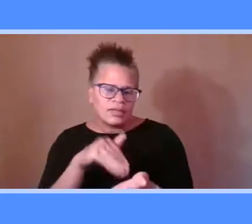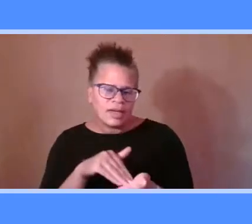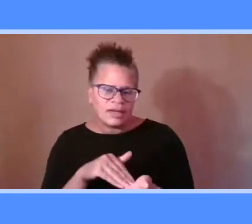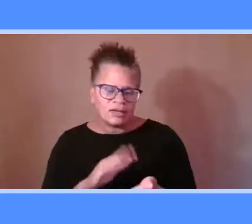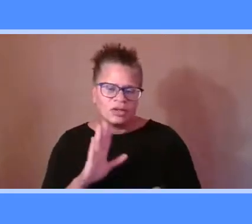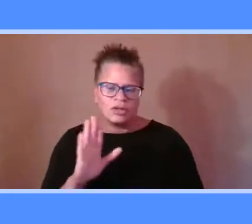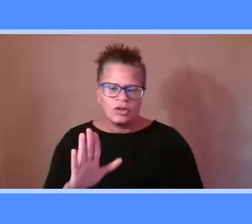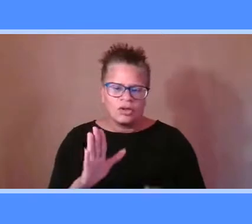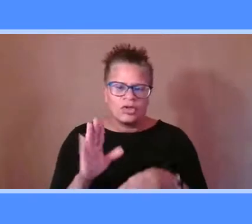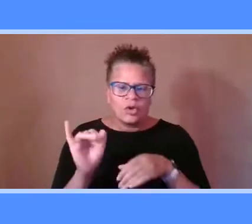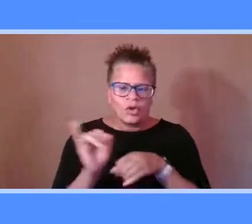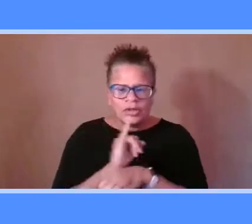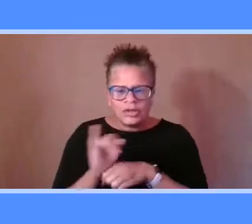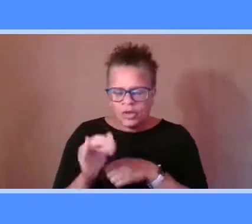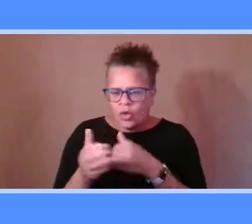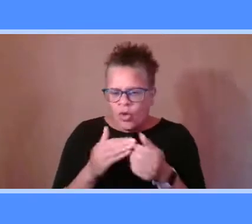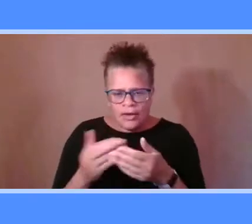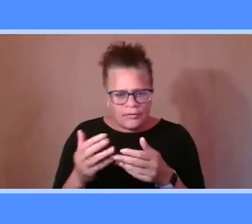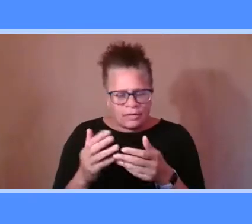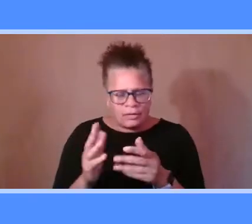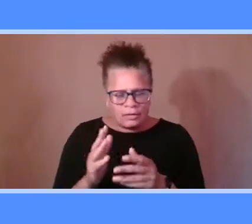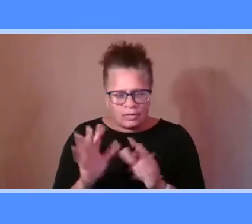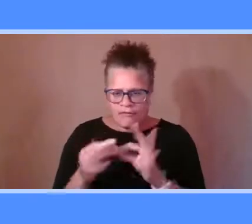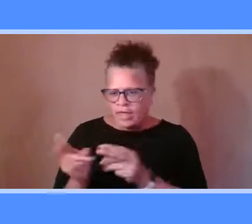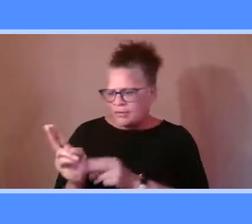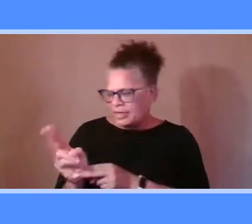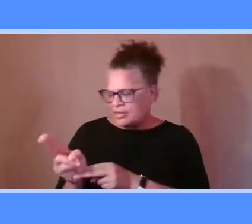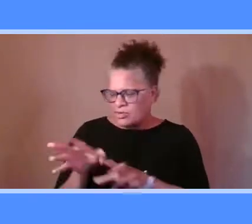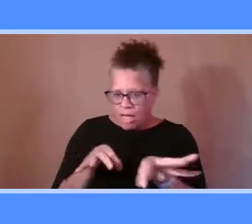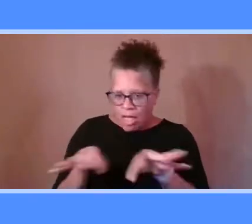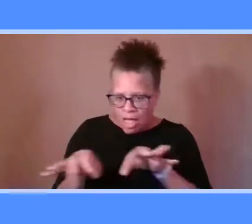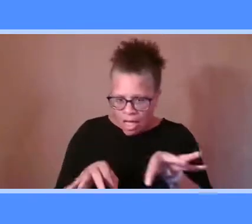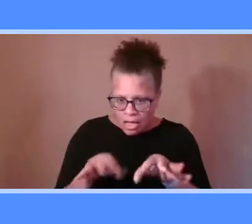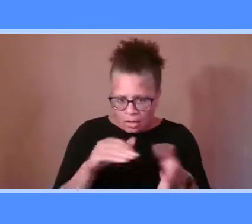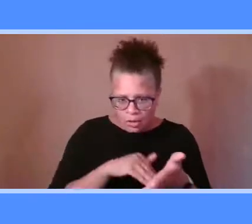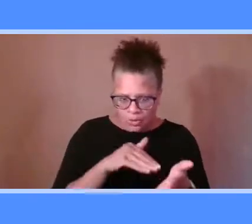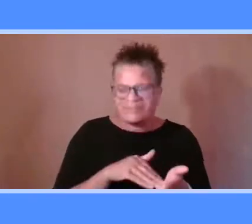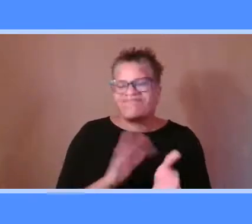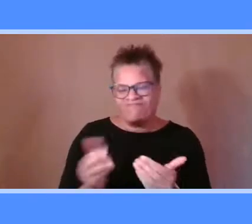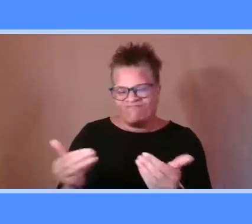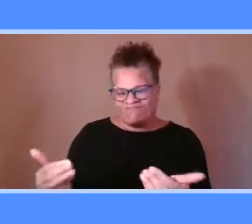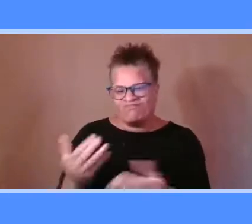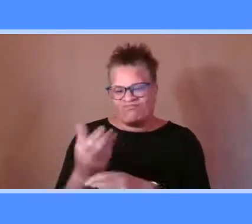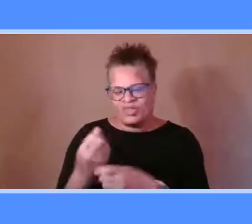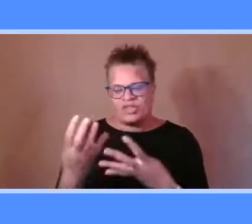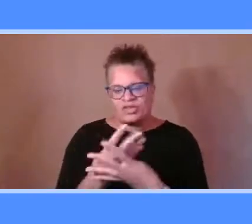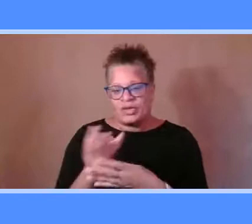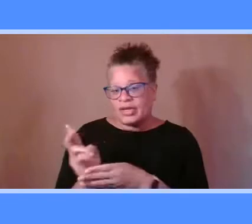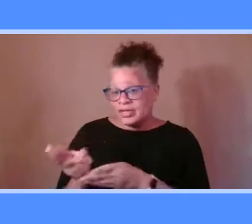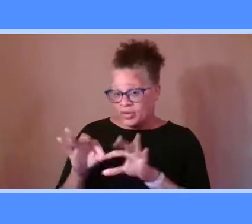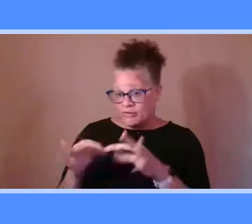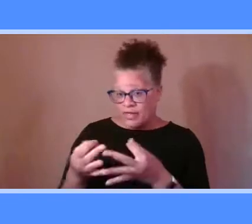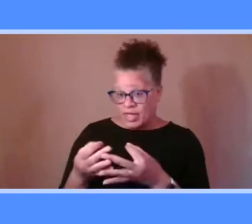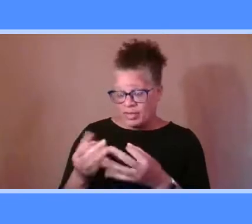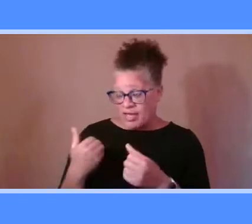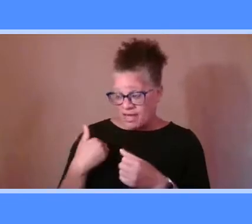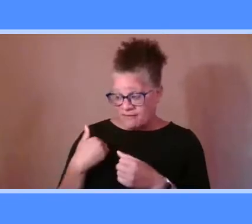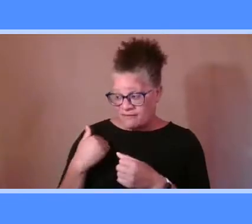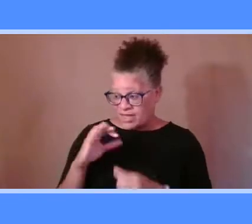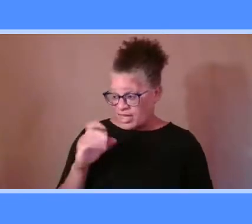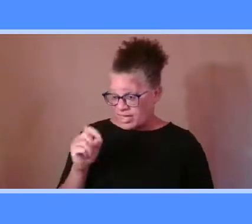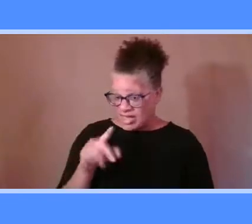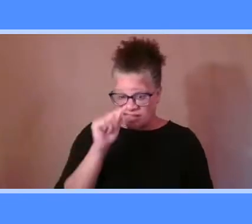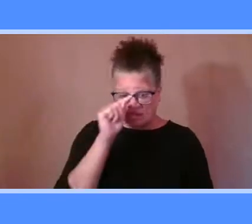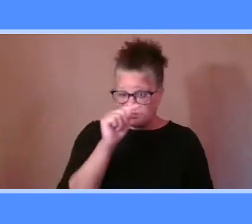your internist about what your family history is, because if you have a history in your family of people that have cancer